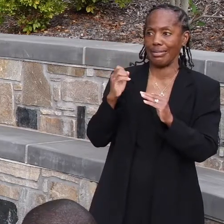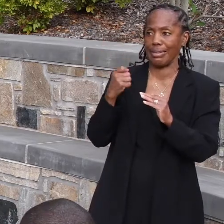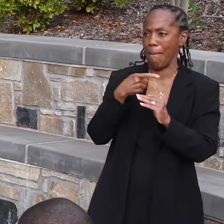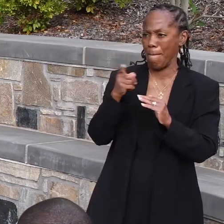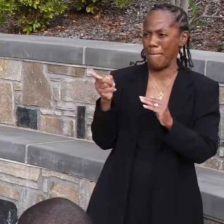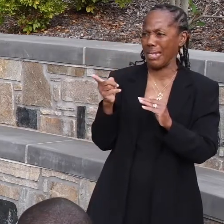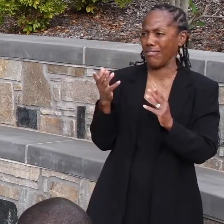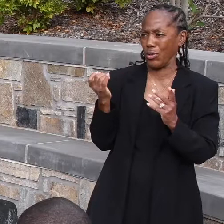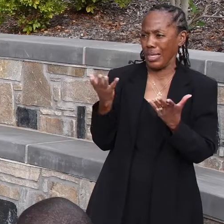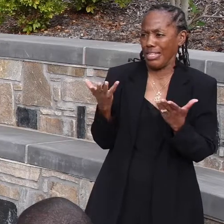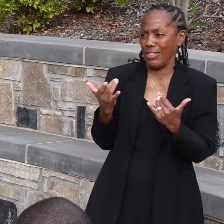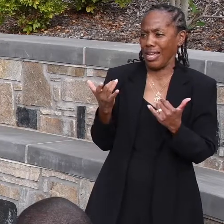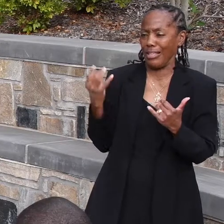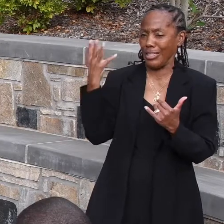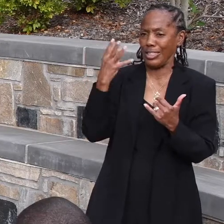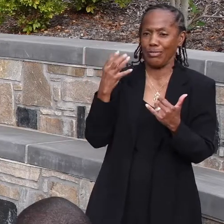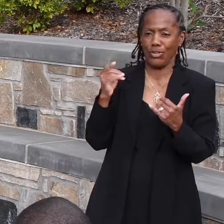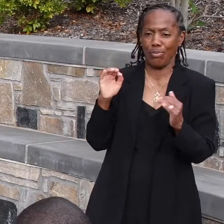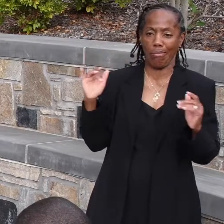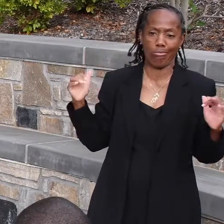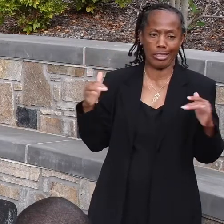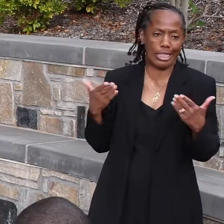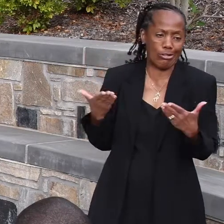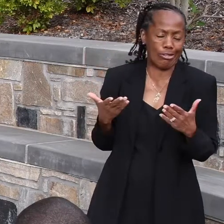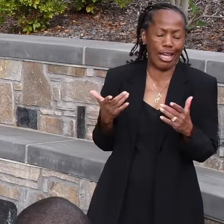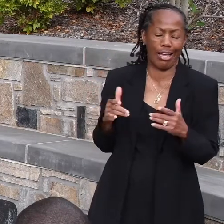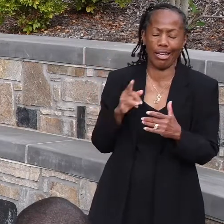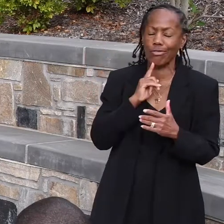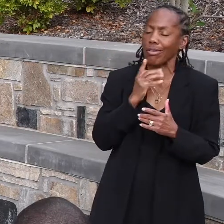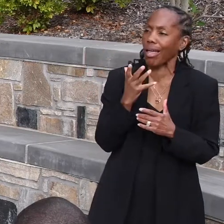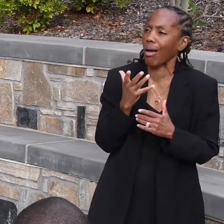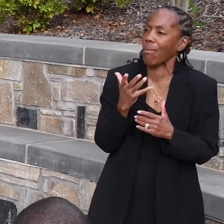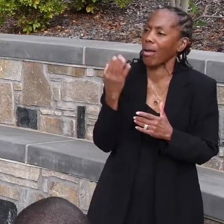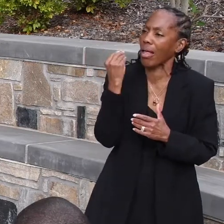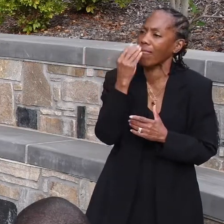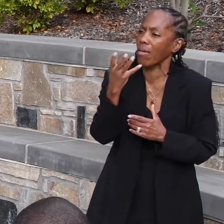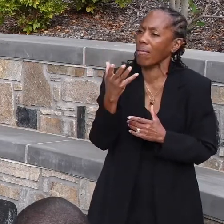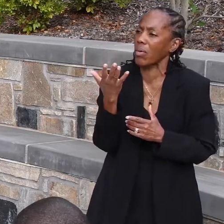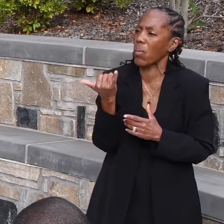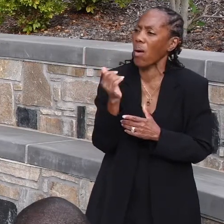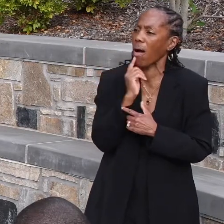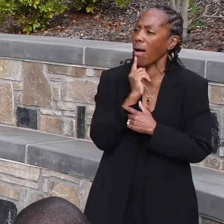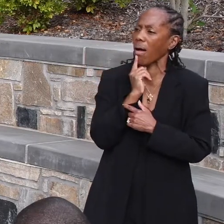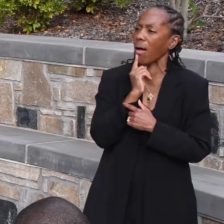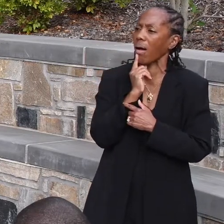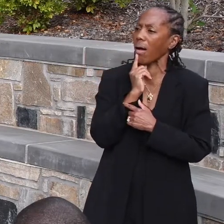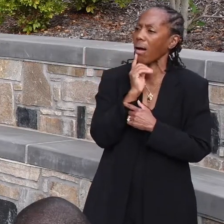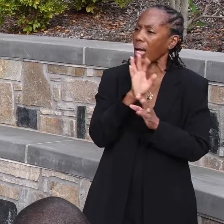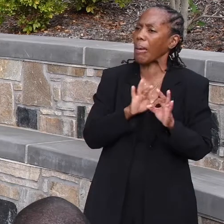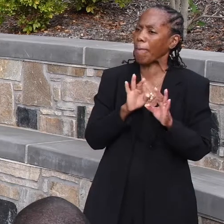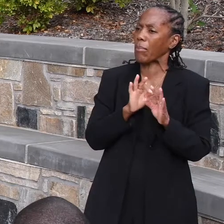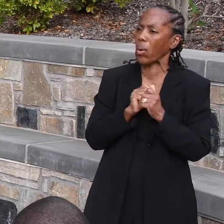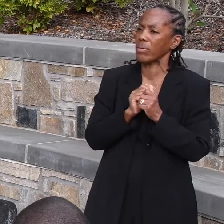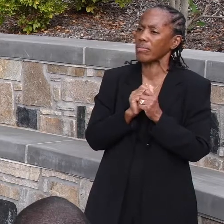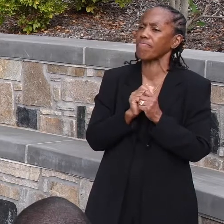in this lovely gathering, I want to tell you why this is so important to